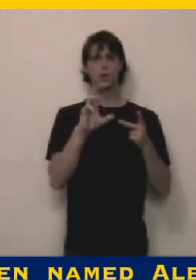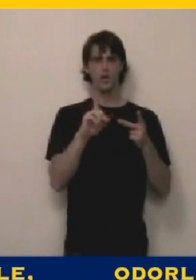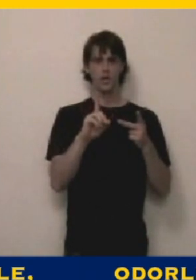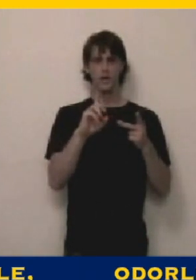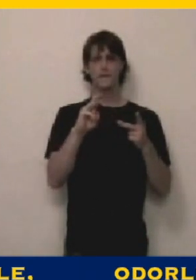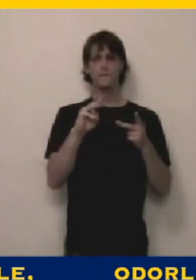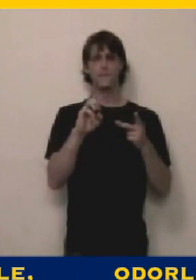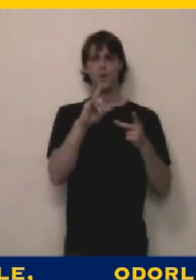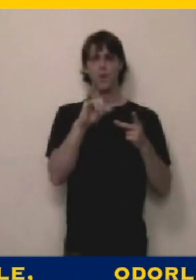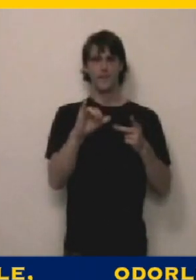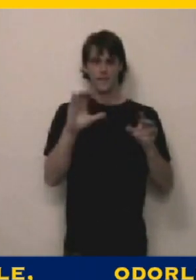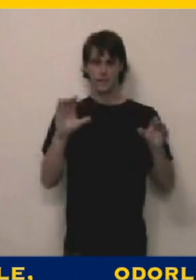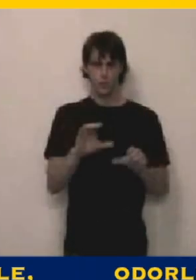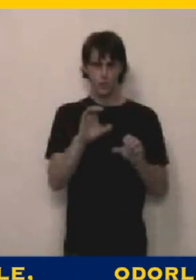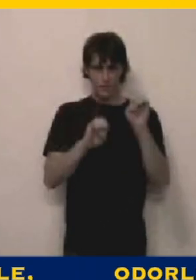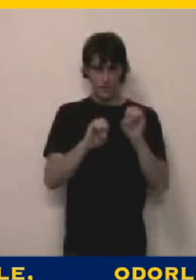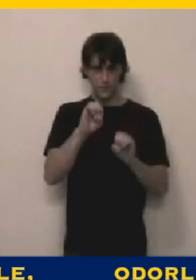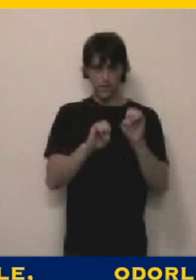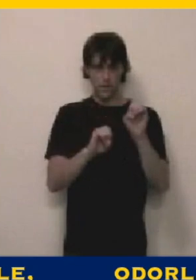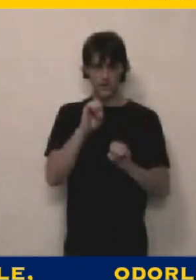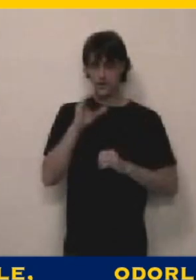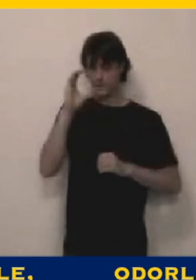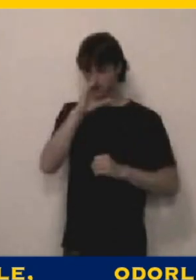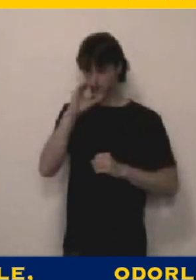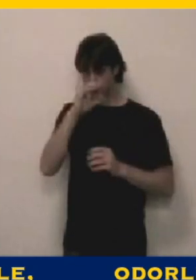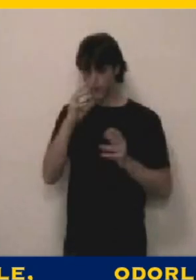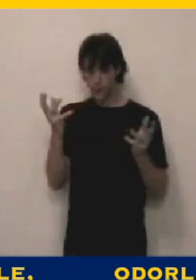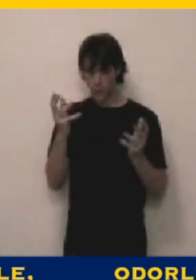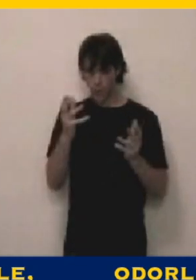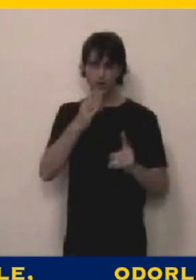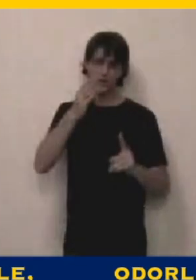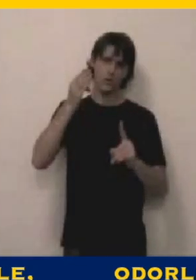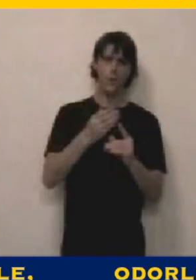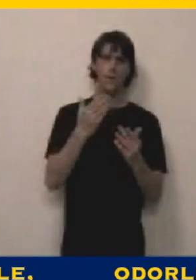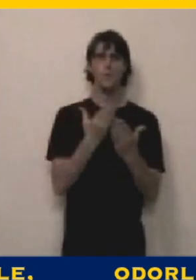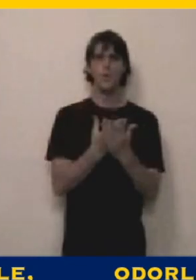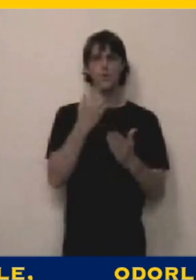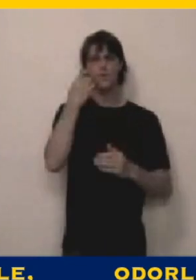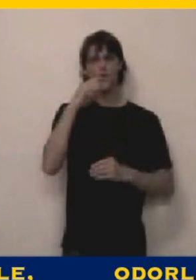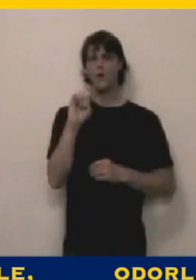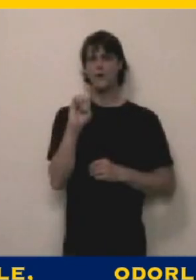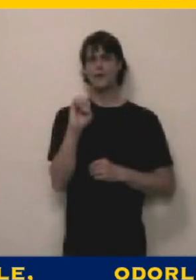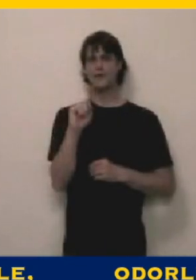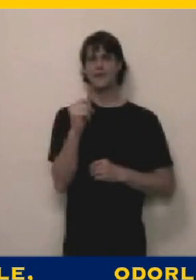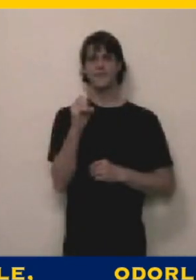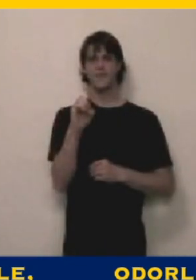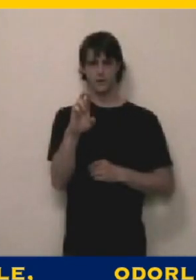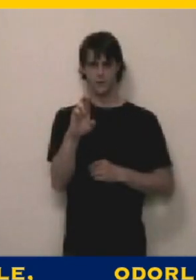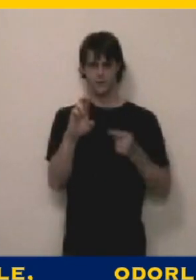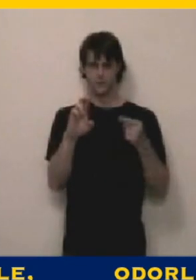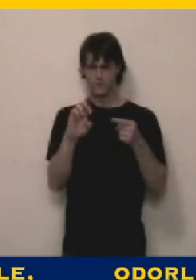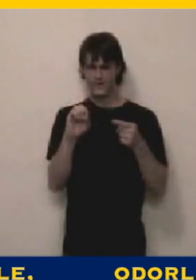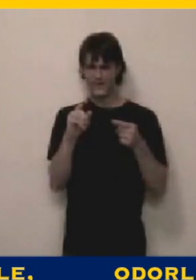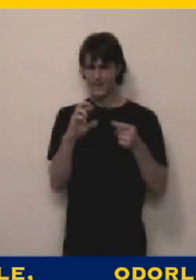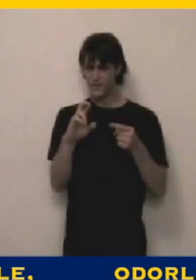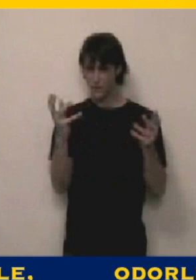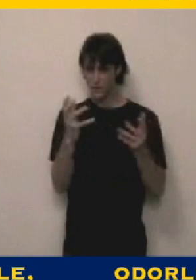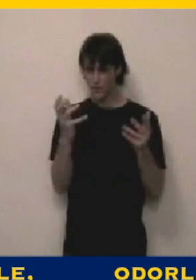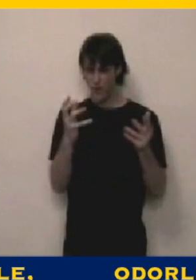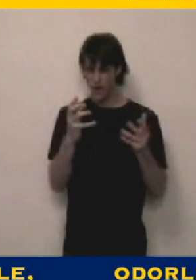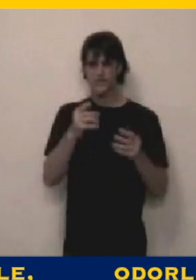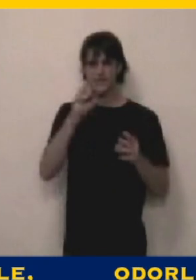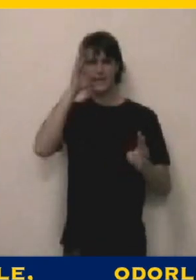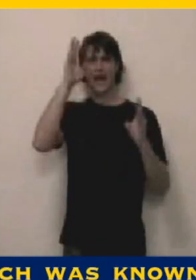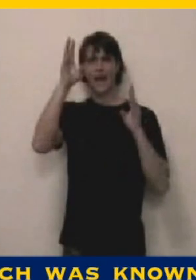evidence for the existence of a hypothetical, invisible, odorless, tasteless, nearly frictionless, all-pervasive substance